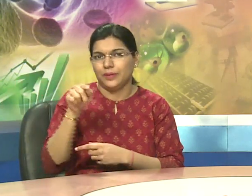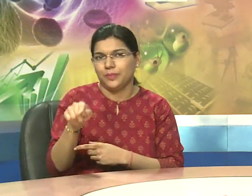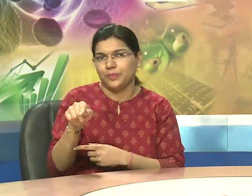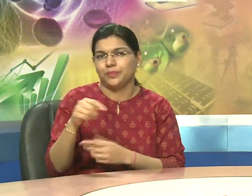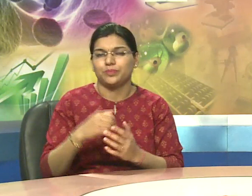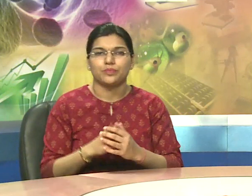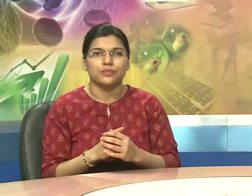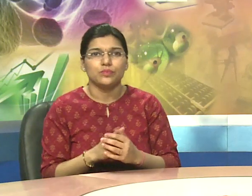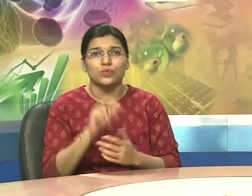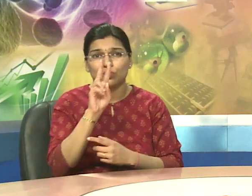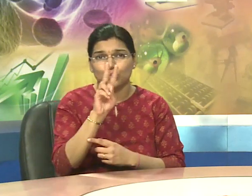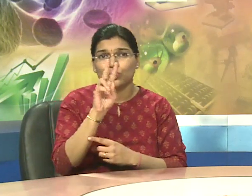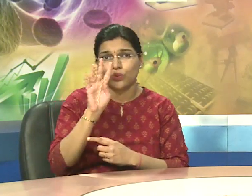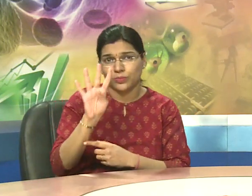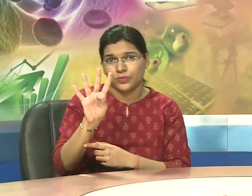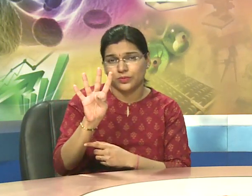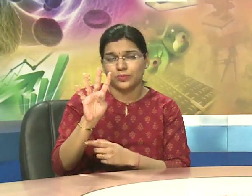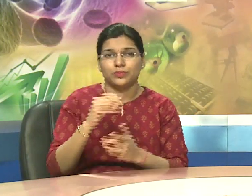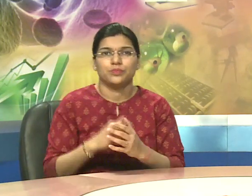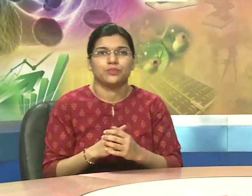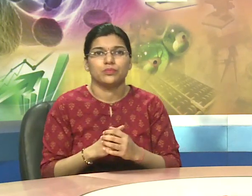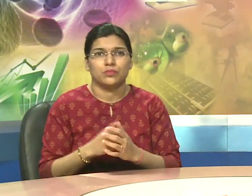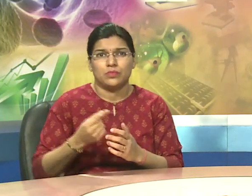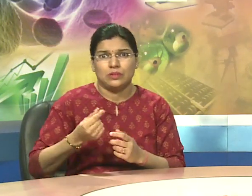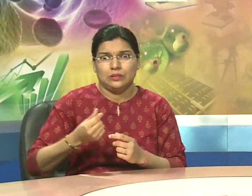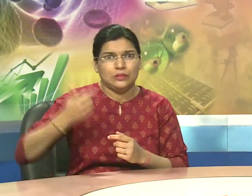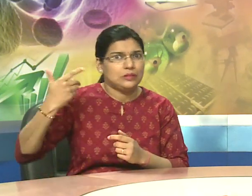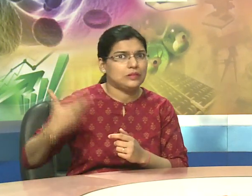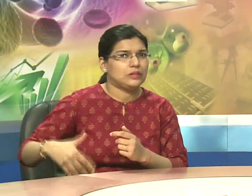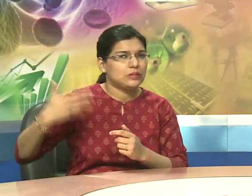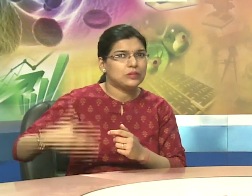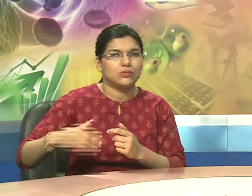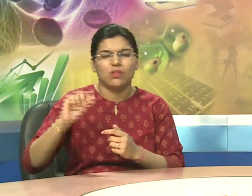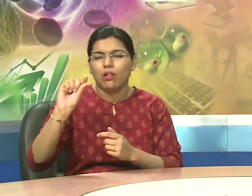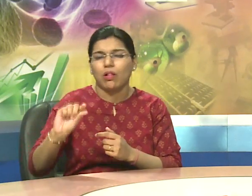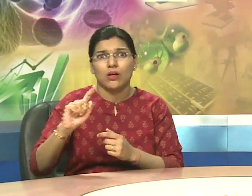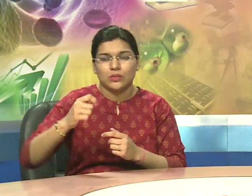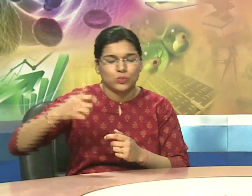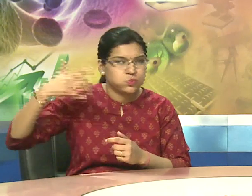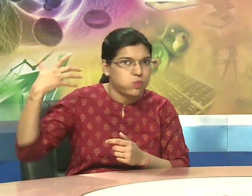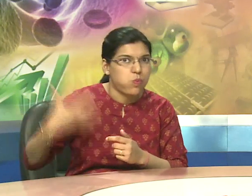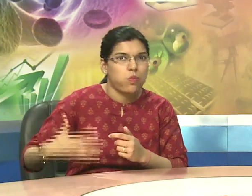word, mountainous. Area covered by mountains.